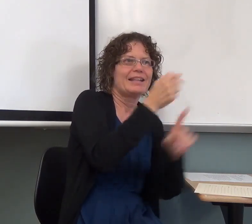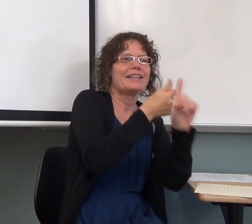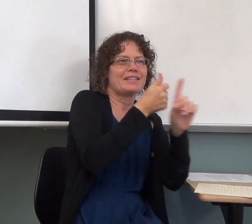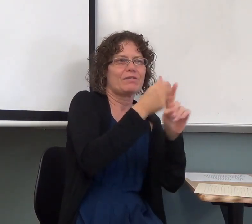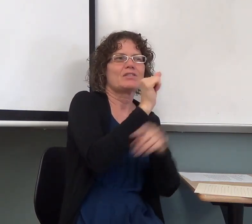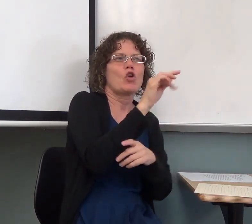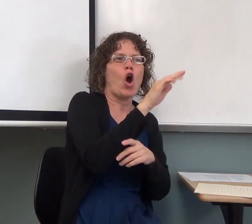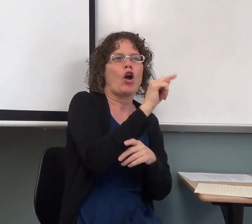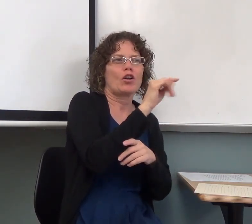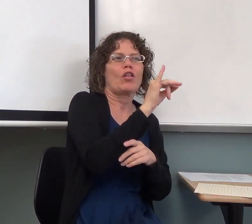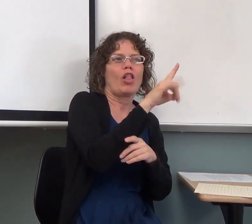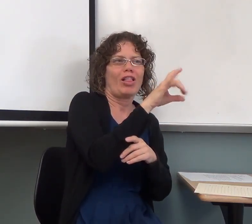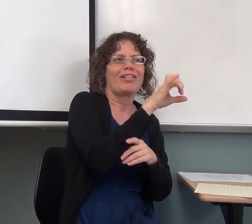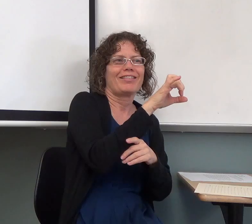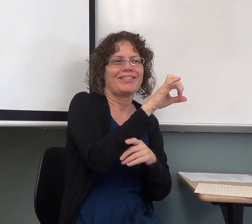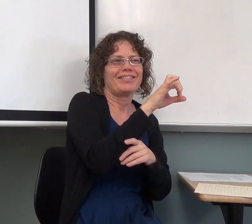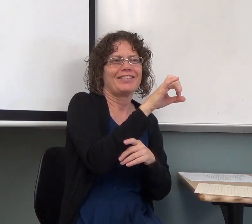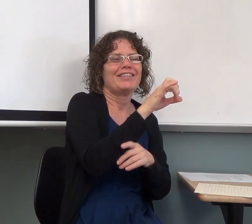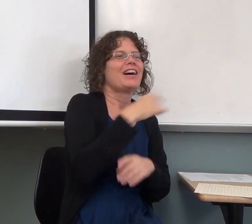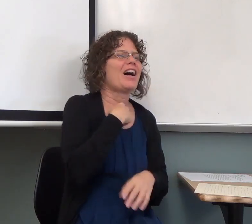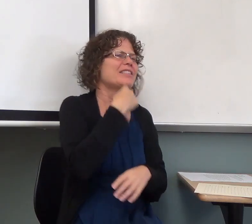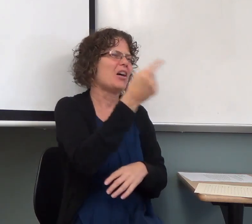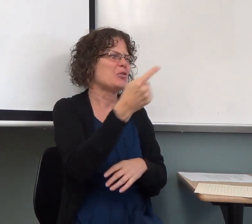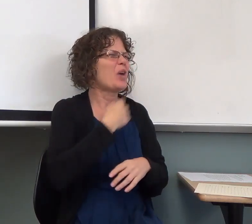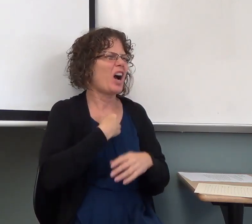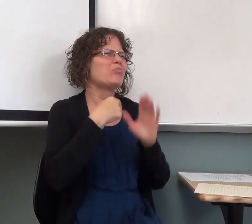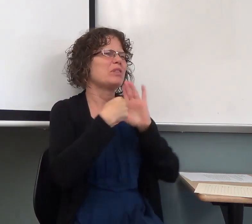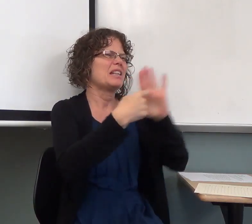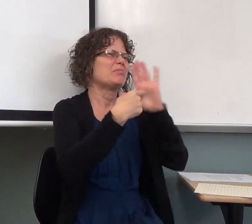What? Let me tell you what they are, because I'm going to help you guys with nouns, okay?